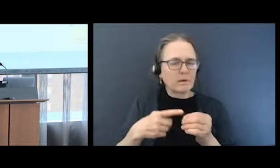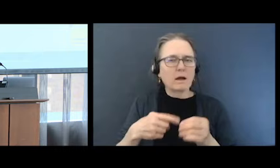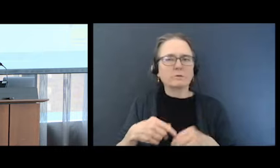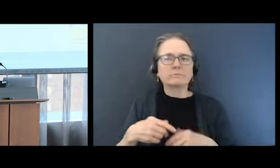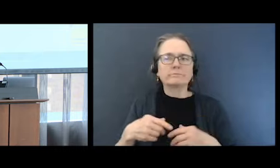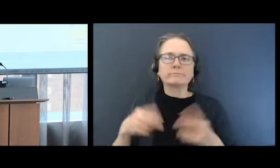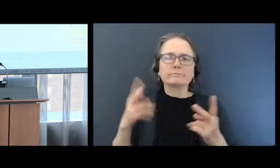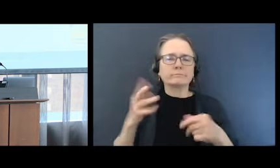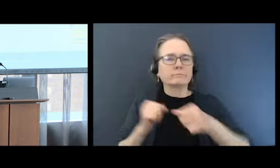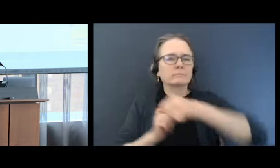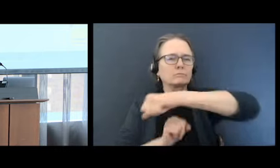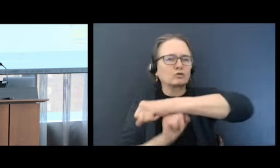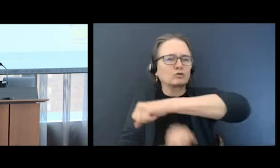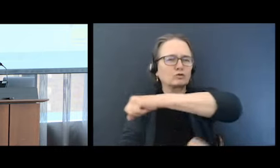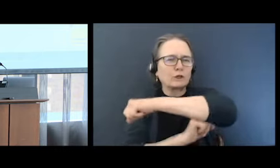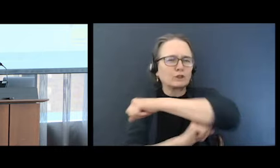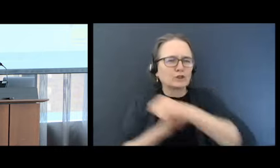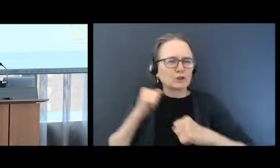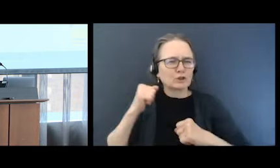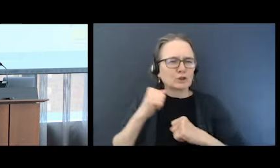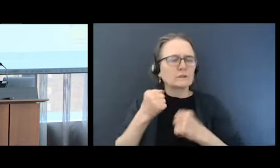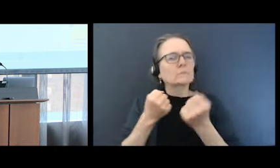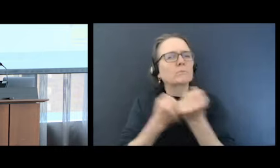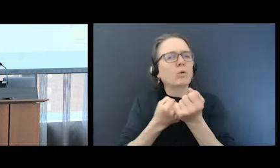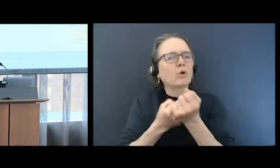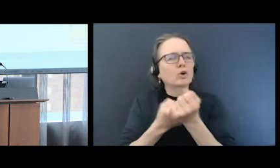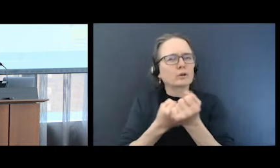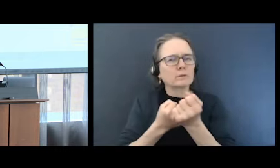also get subsumed by reliability?